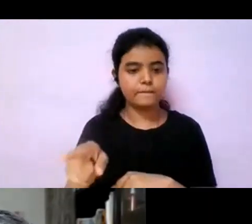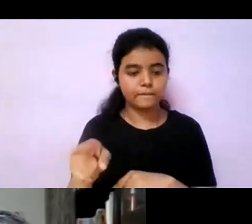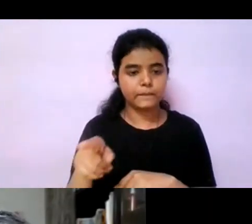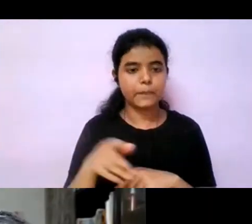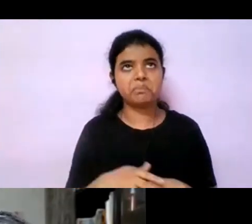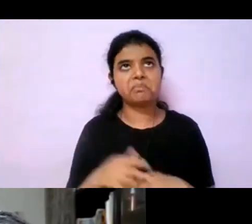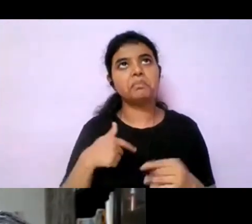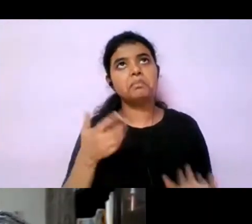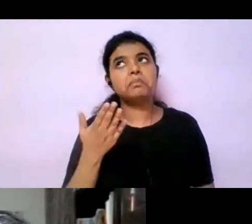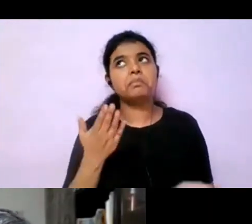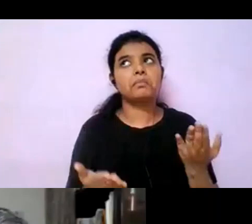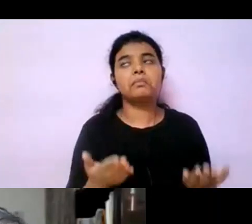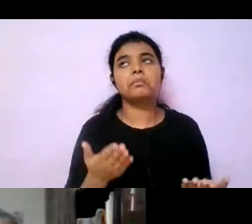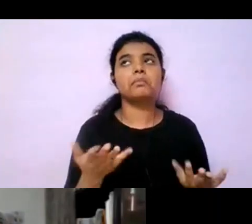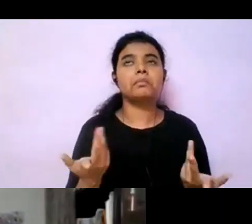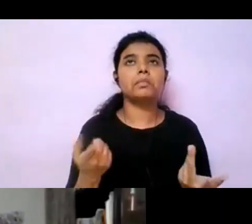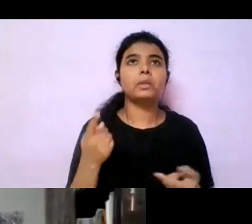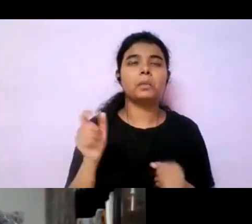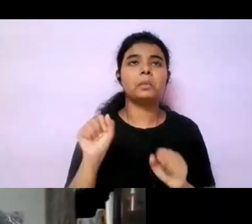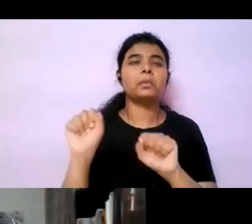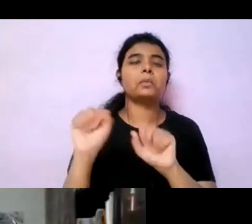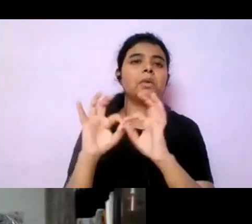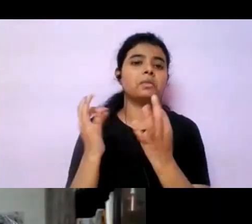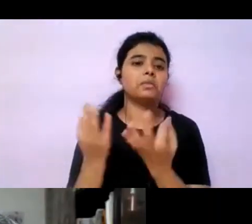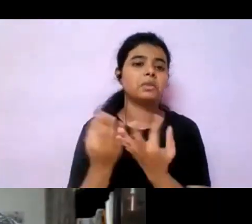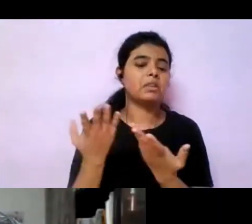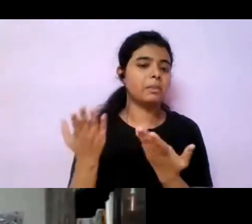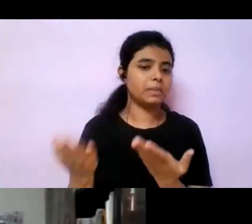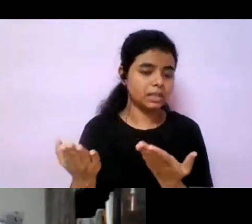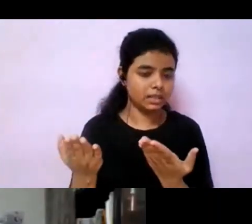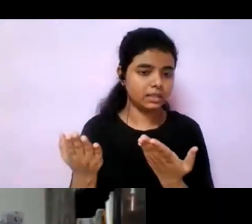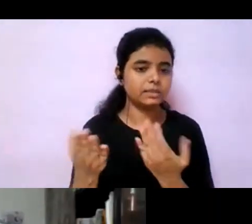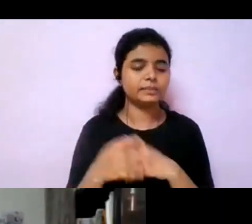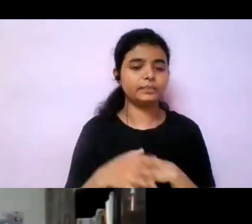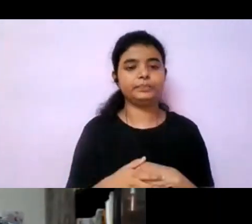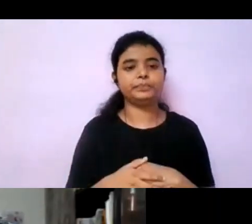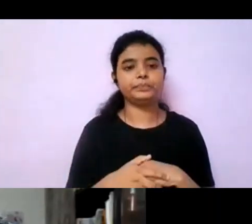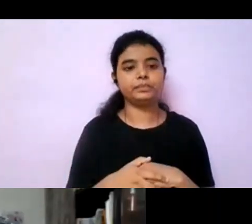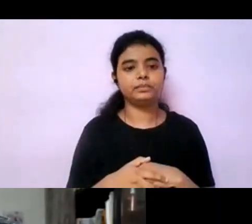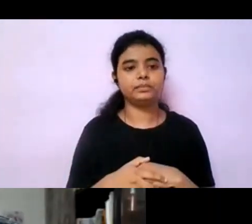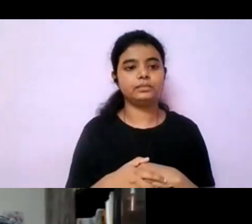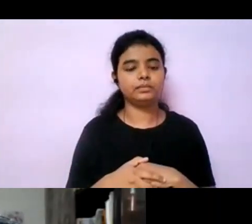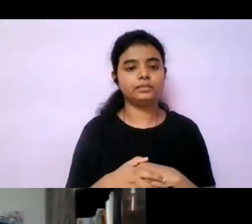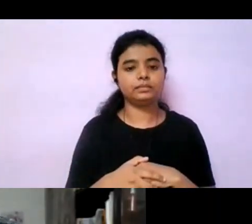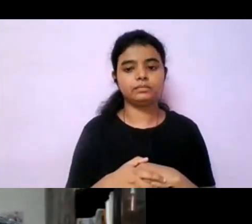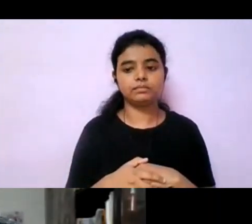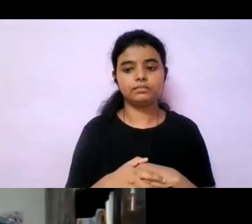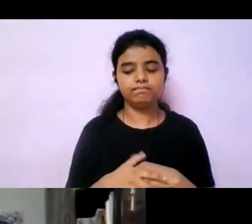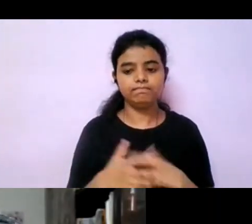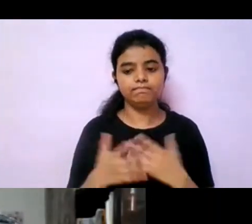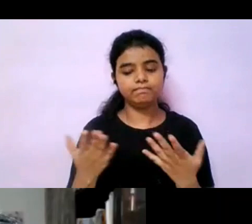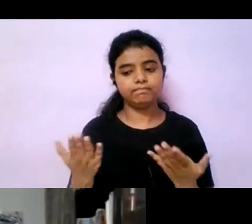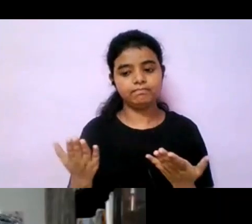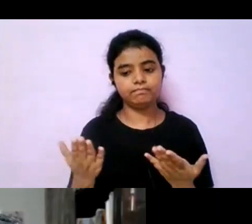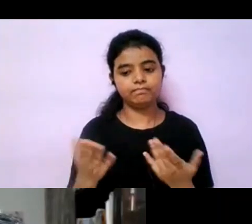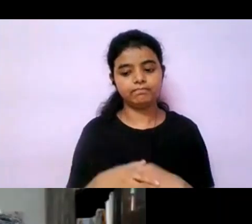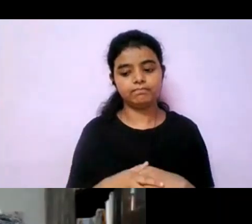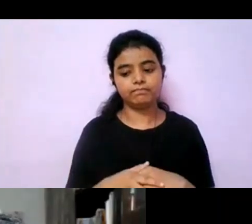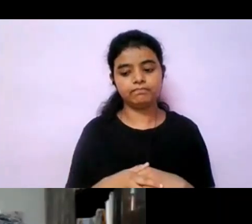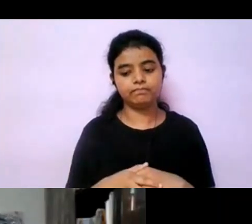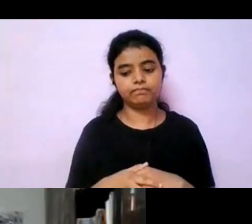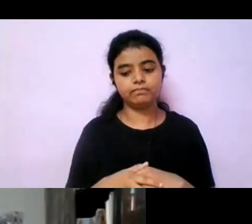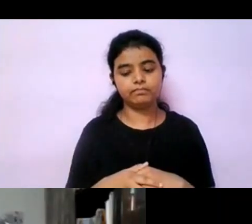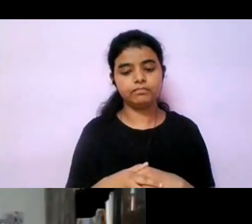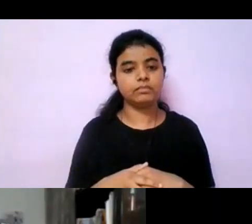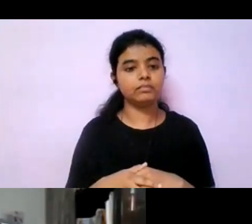probably her family so far never really come in terms with